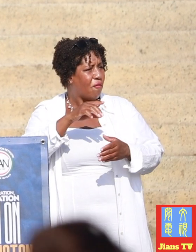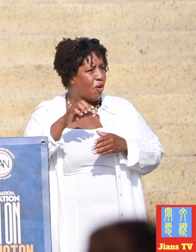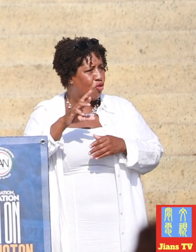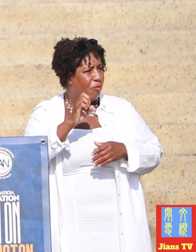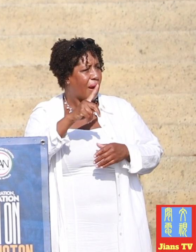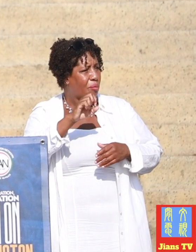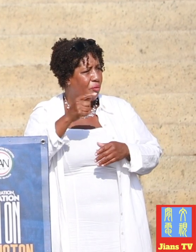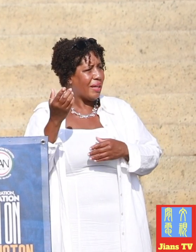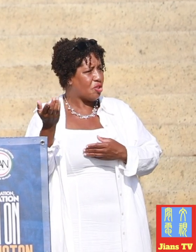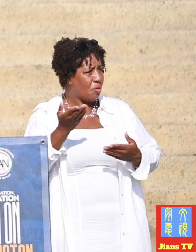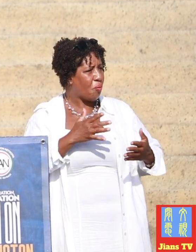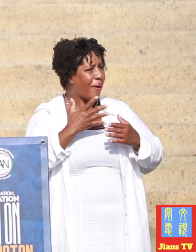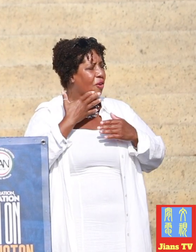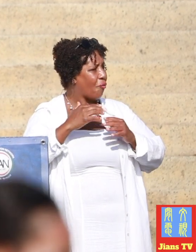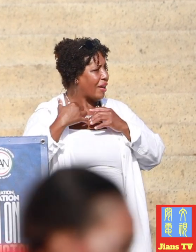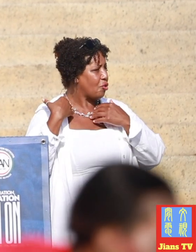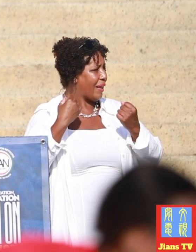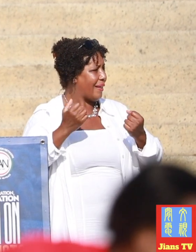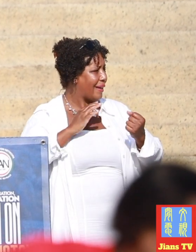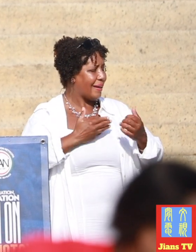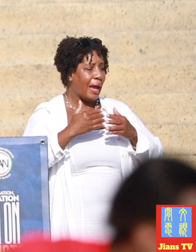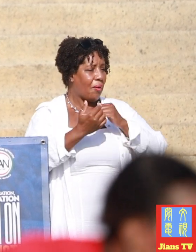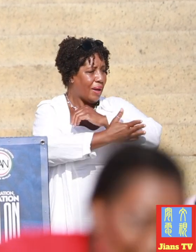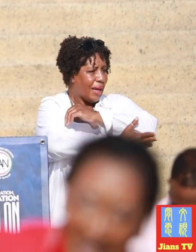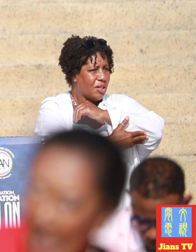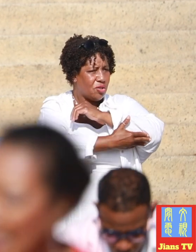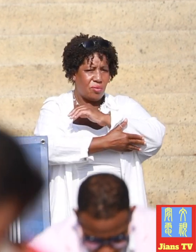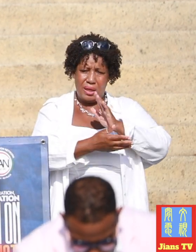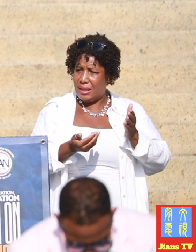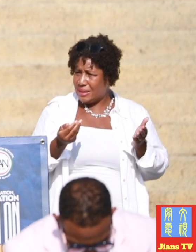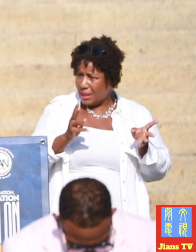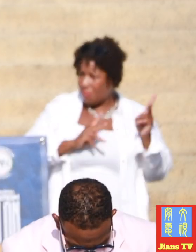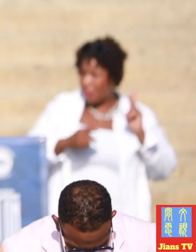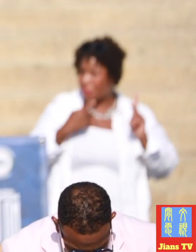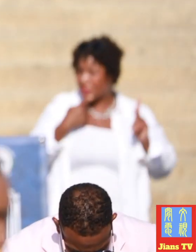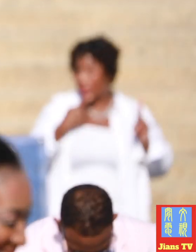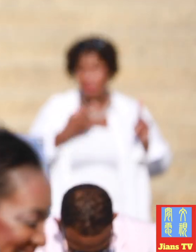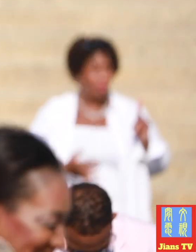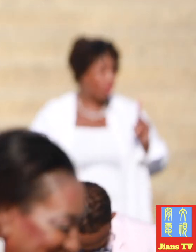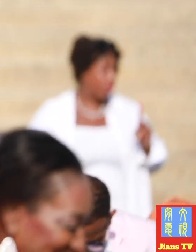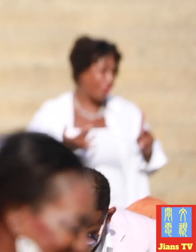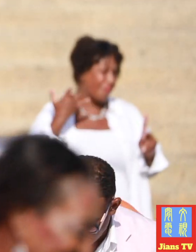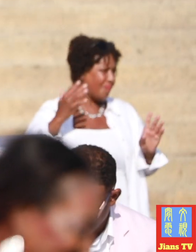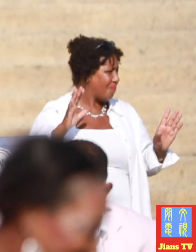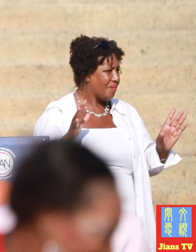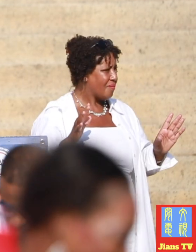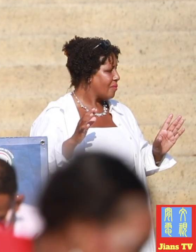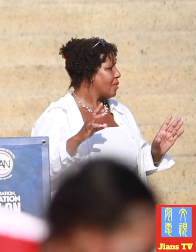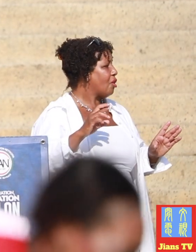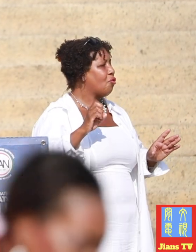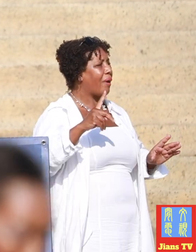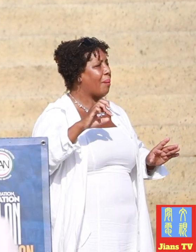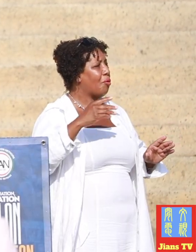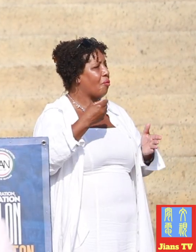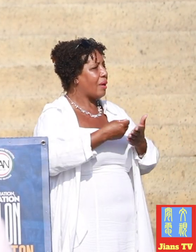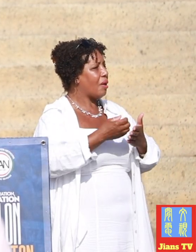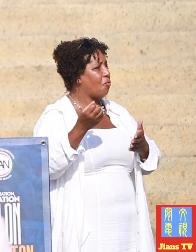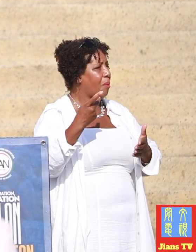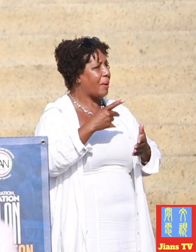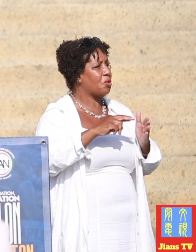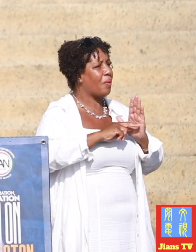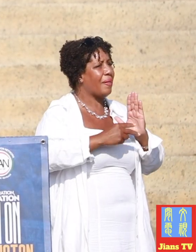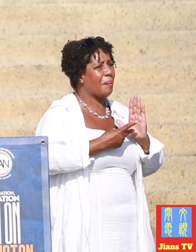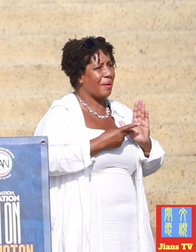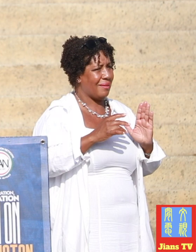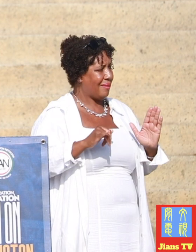bring racial healing to our country. Now, some might say that was too long ago, and what does reparations even mean?